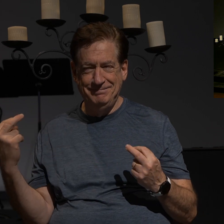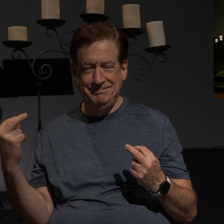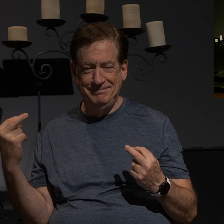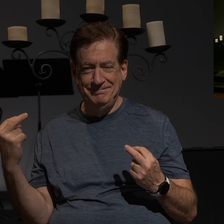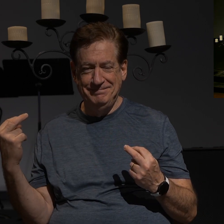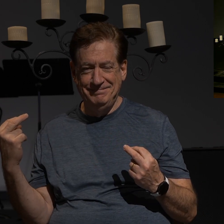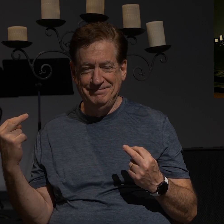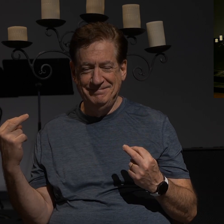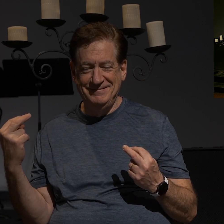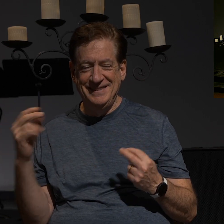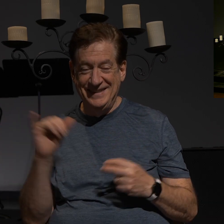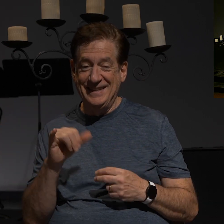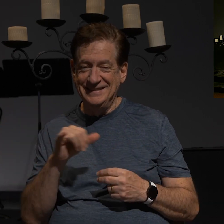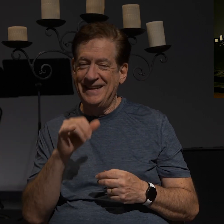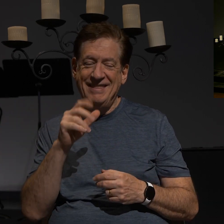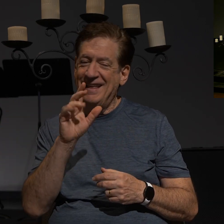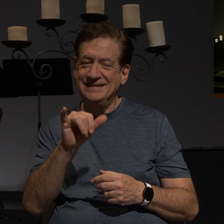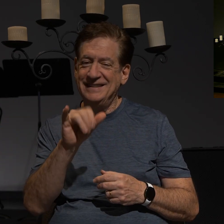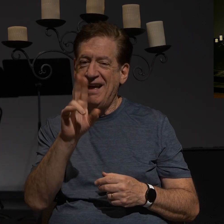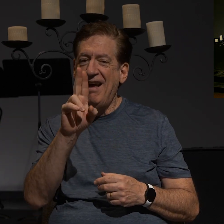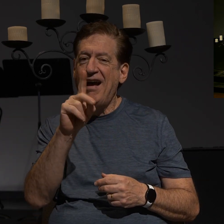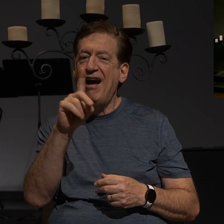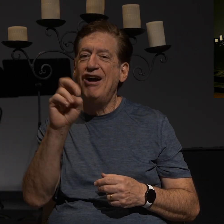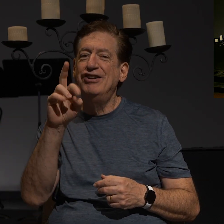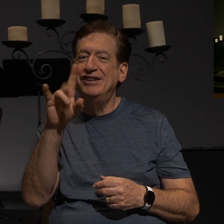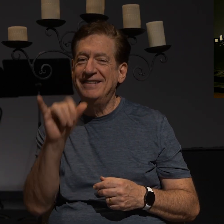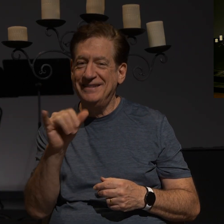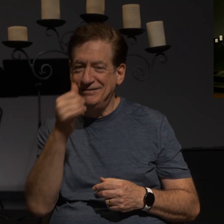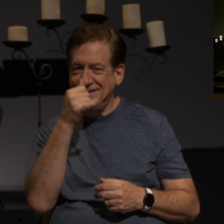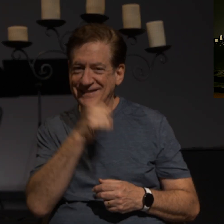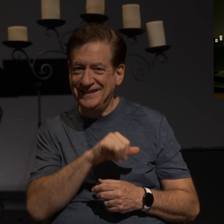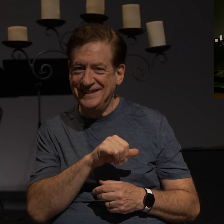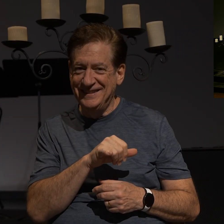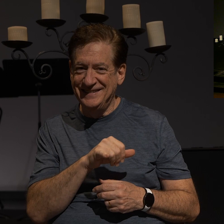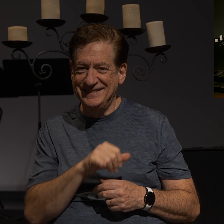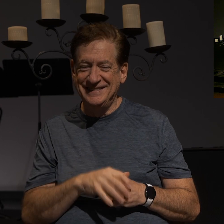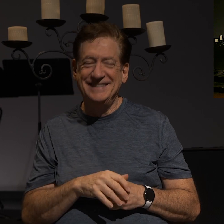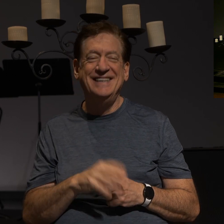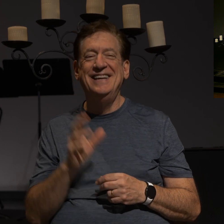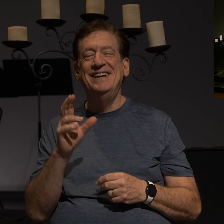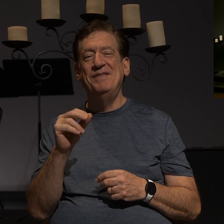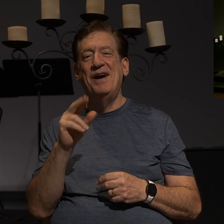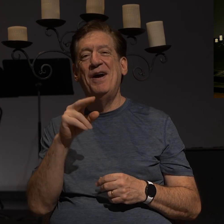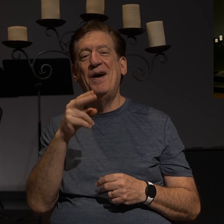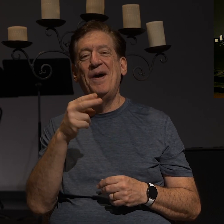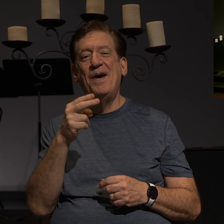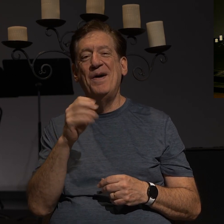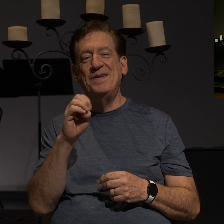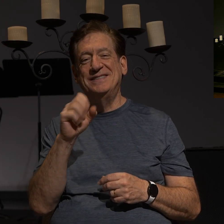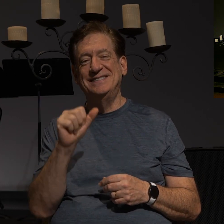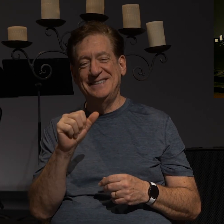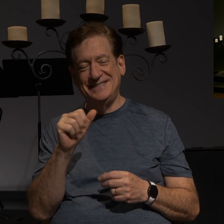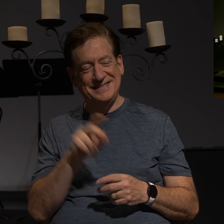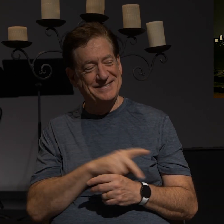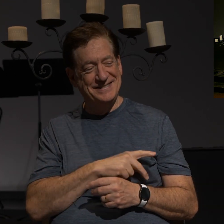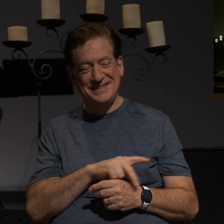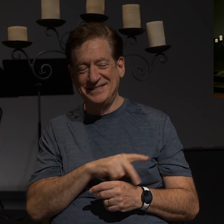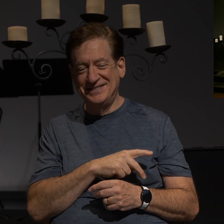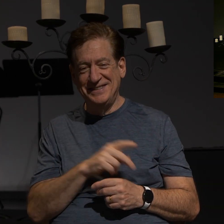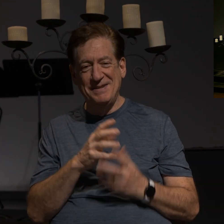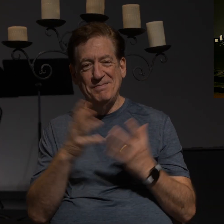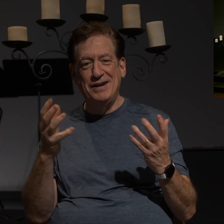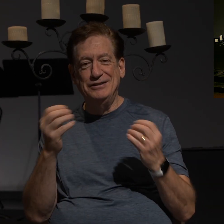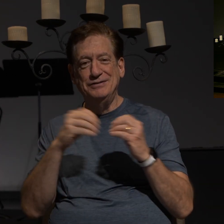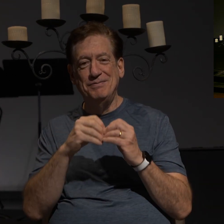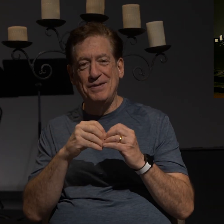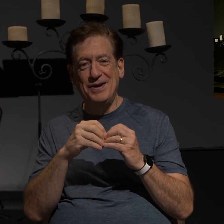And yes, that's utterly ridiculous. No, Hosea's poetry was much more sincere and